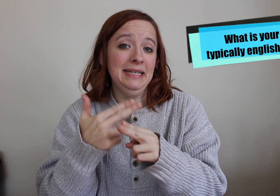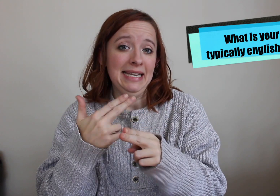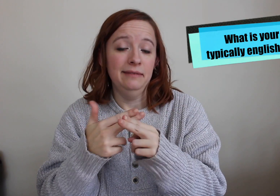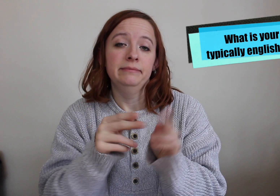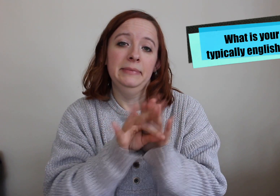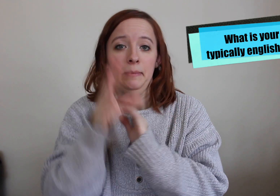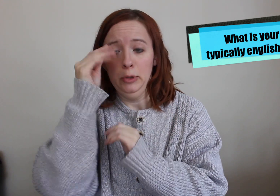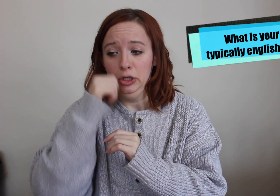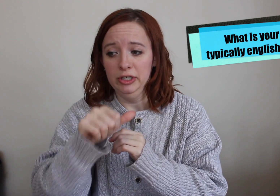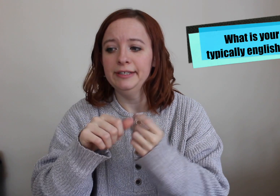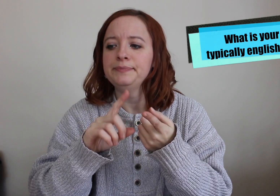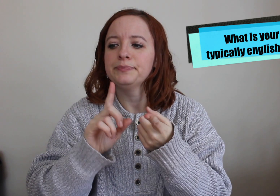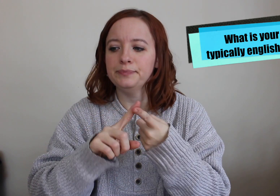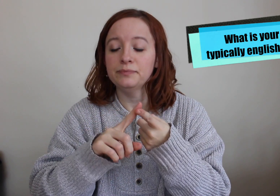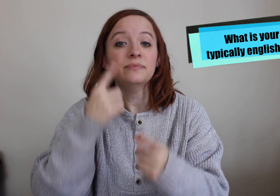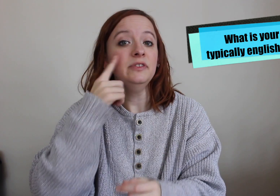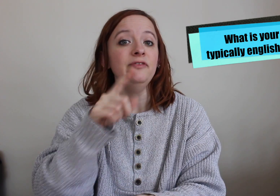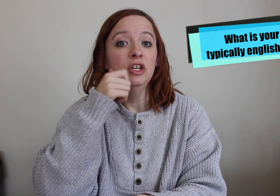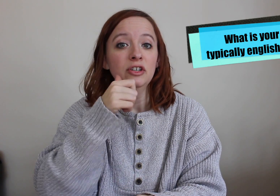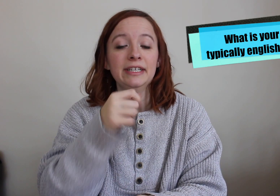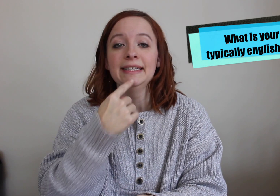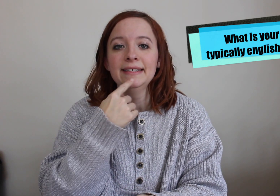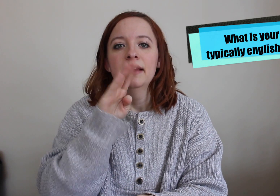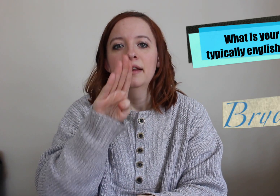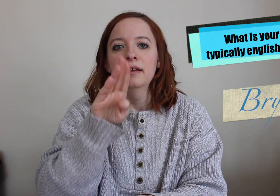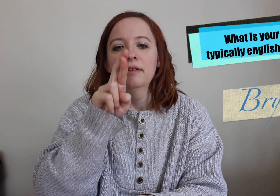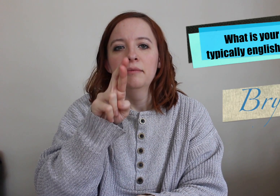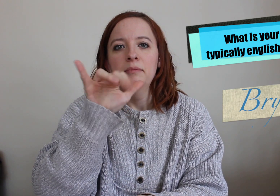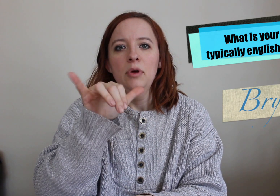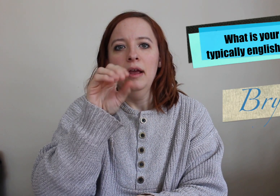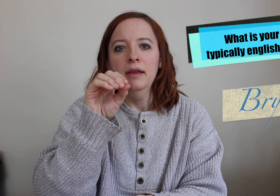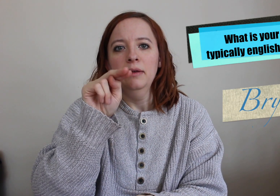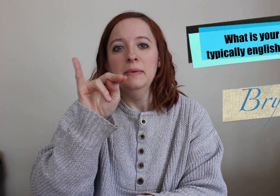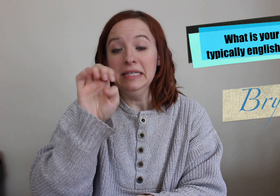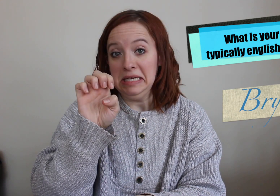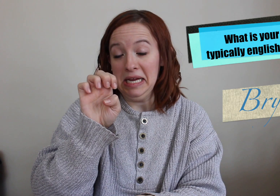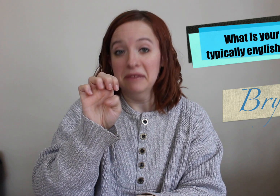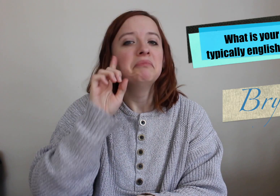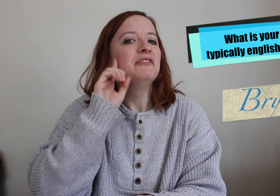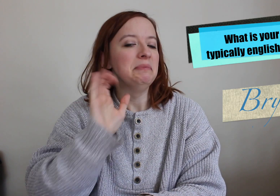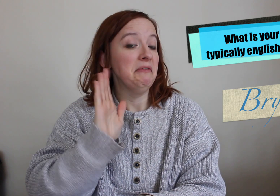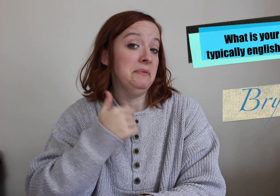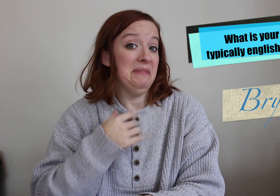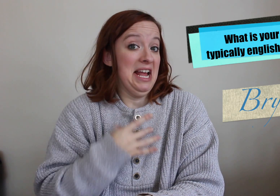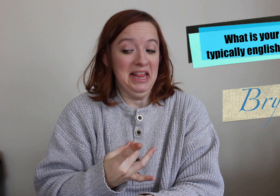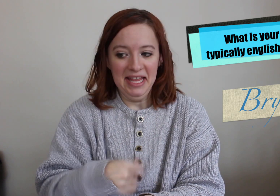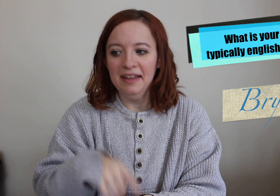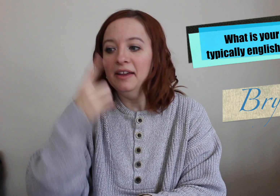baby name? So I picked again boy and girl. For a girl, I said Bryony, which I've heard before